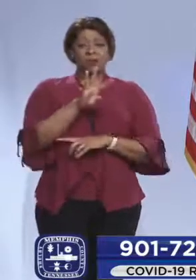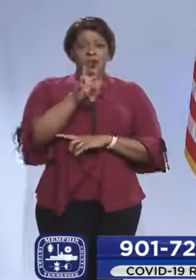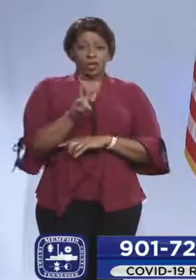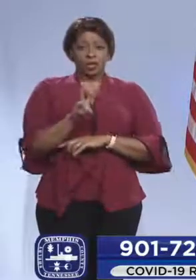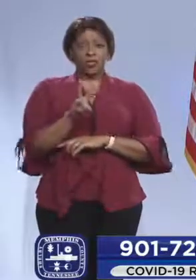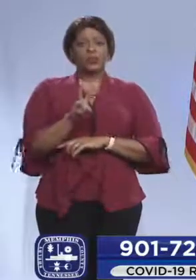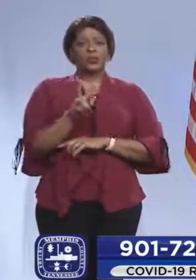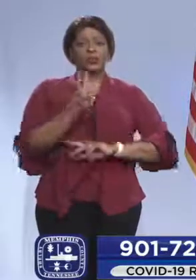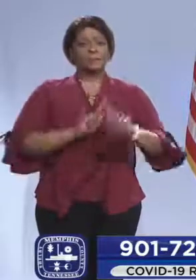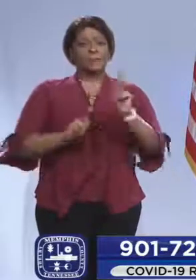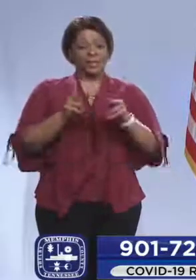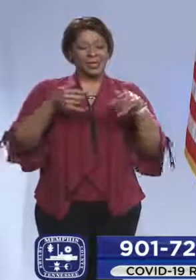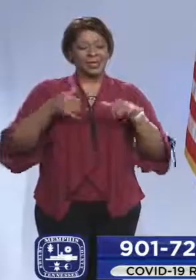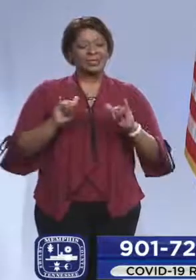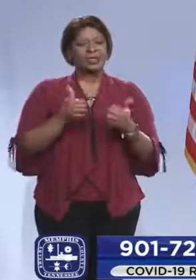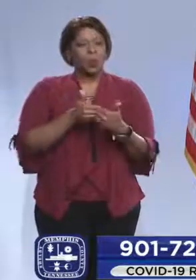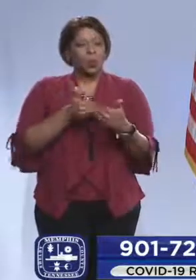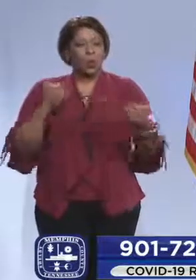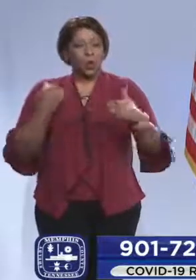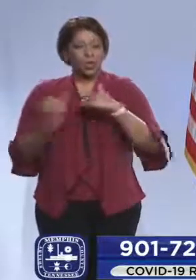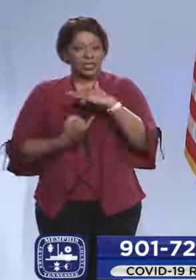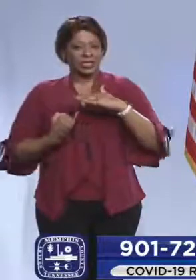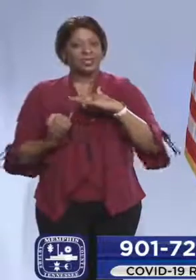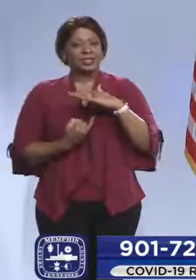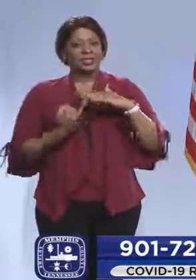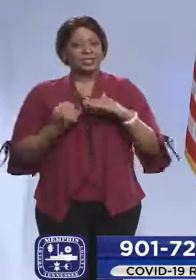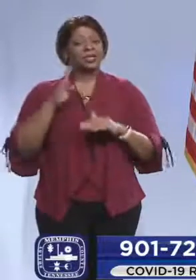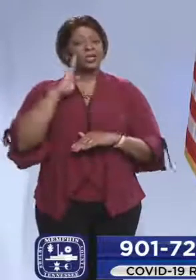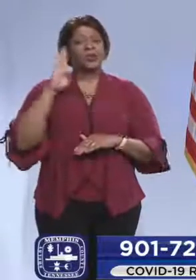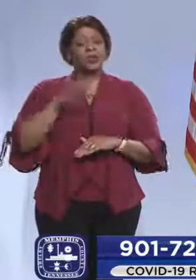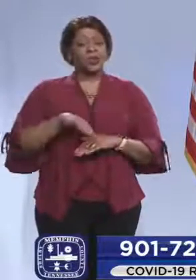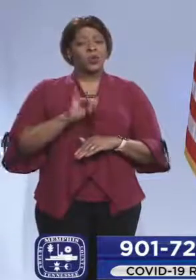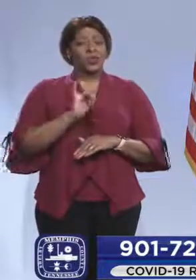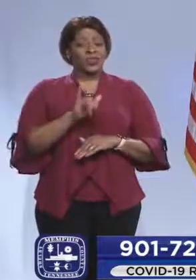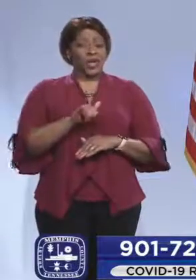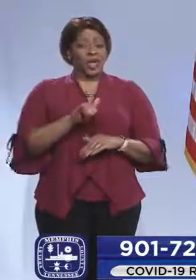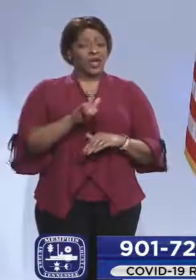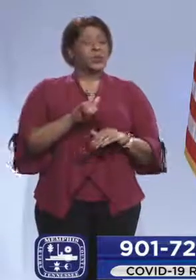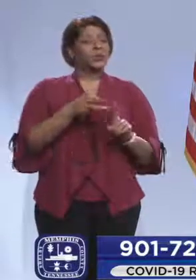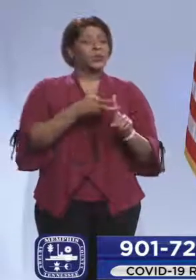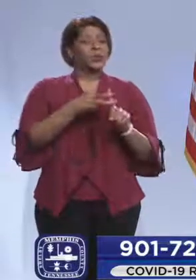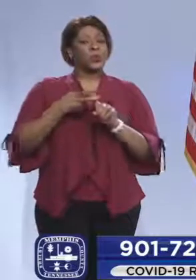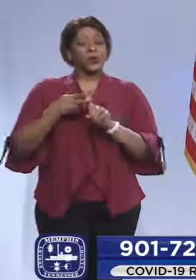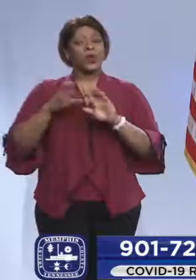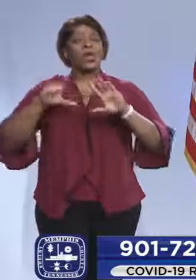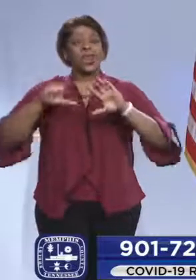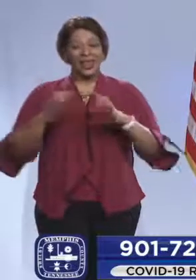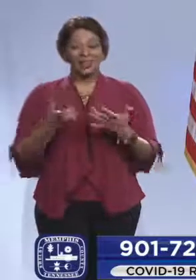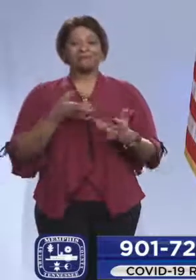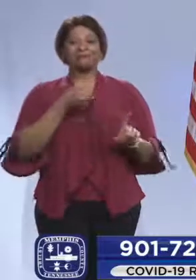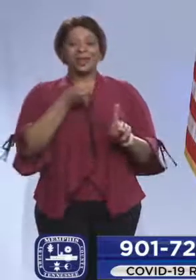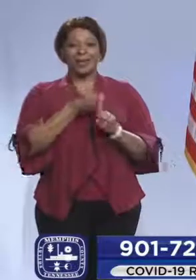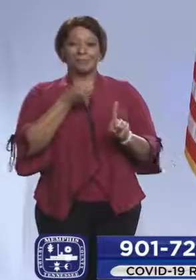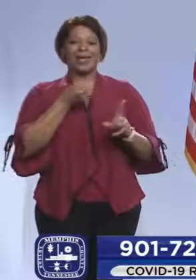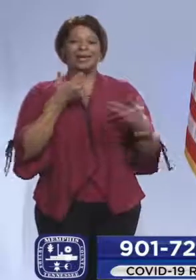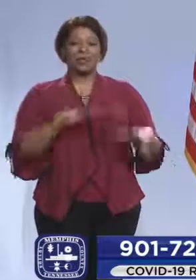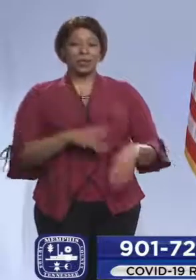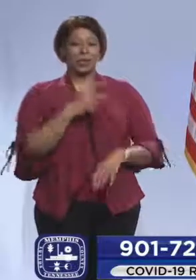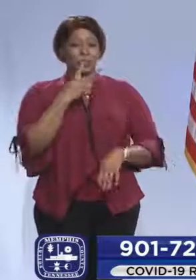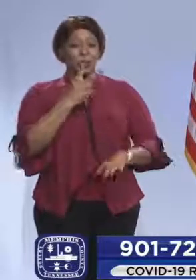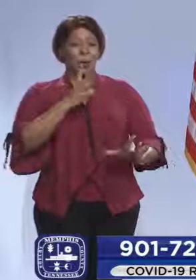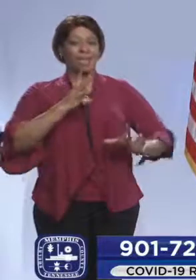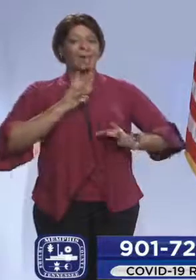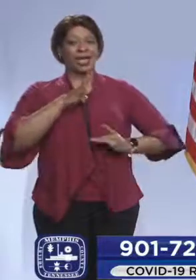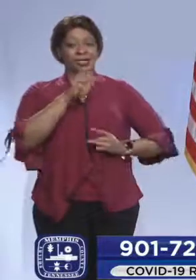42 people still in quarantine, and as you know, with our recruit class was impacted with 2 positive cases